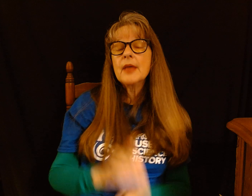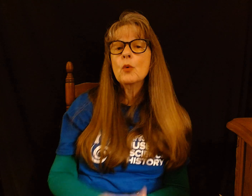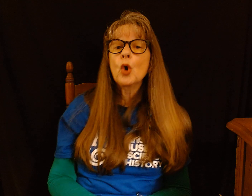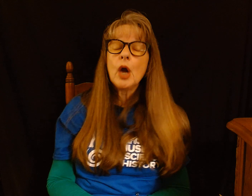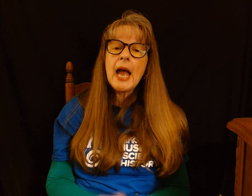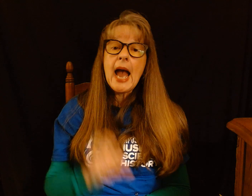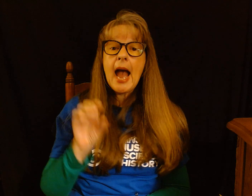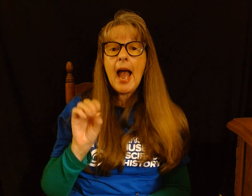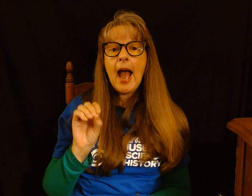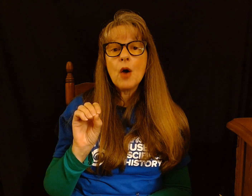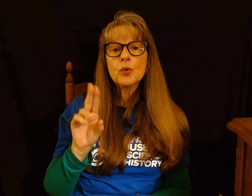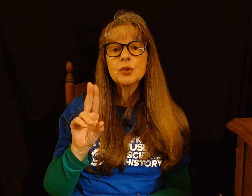were outlaws.